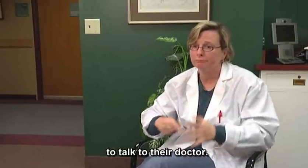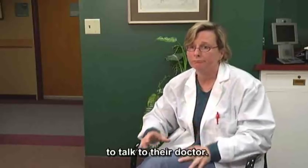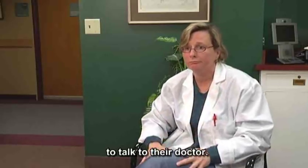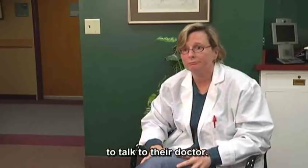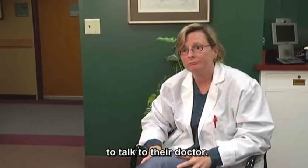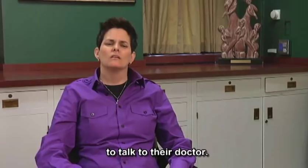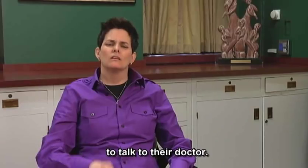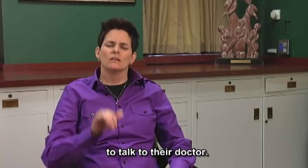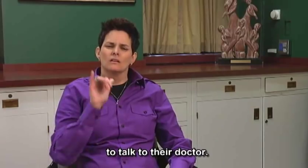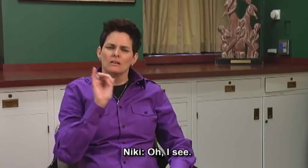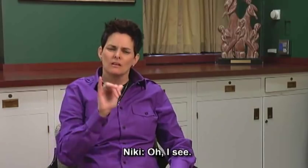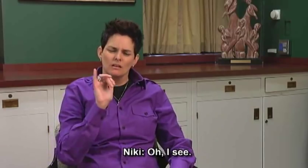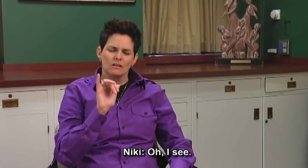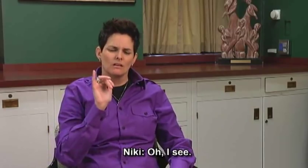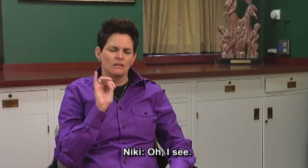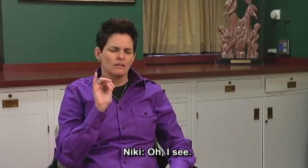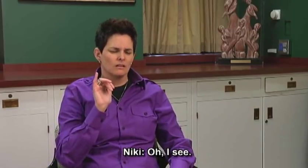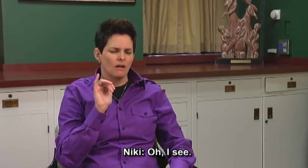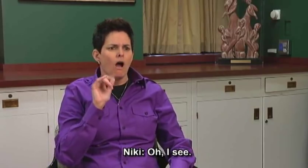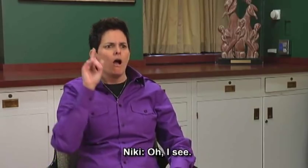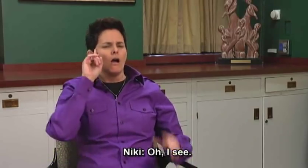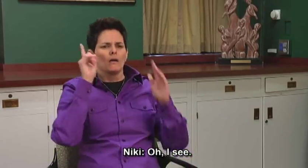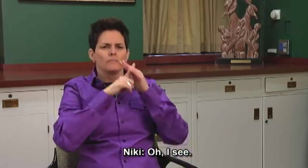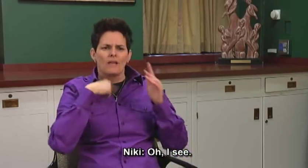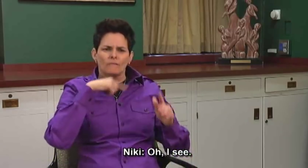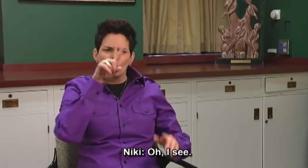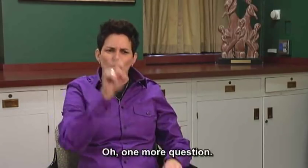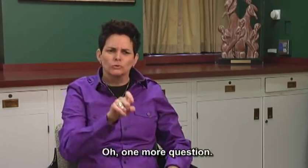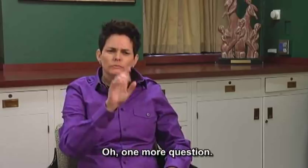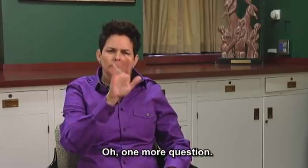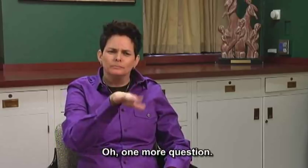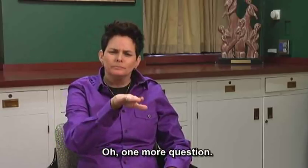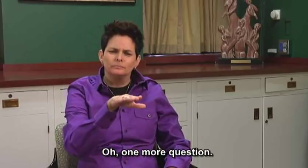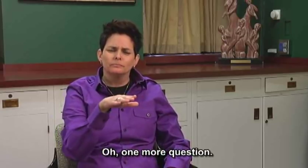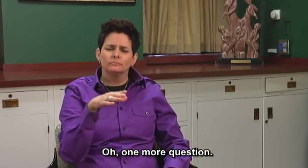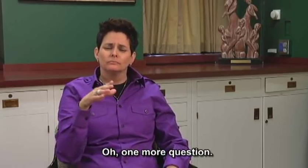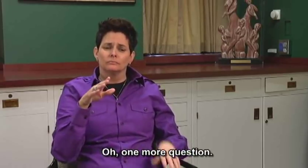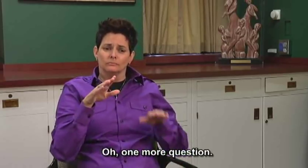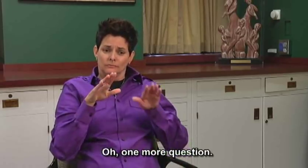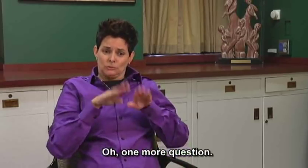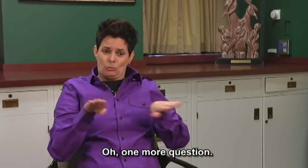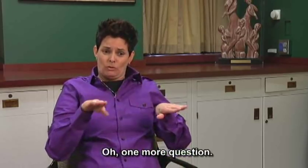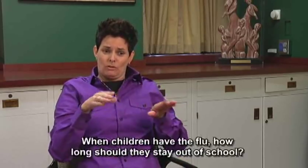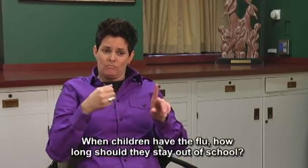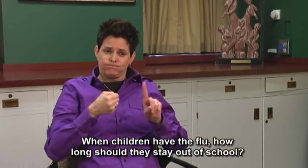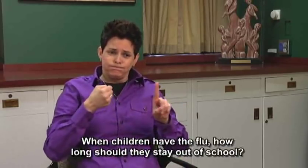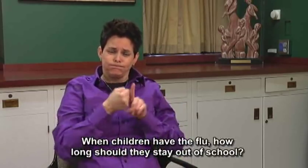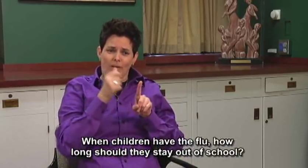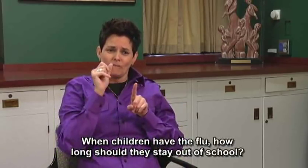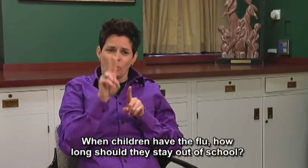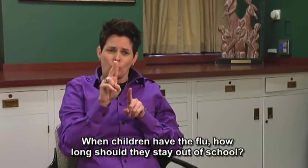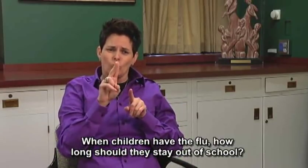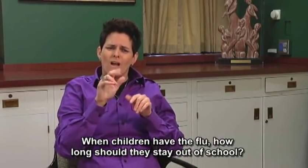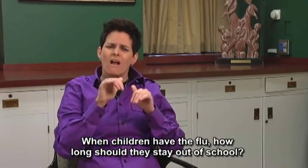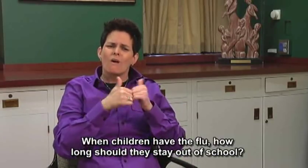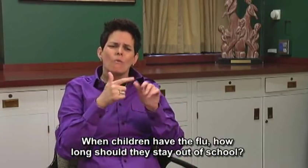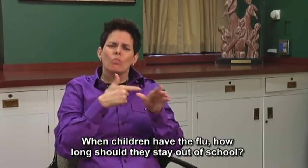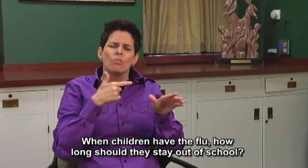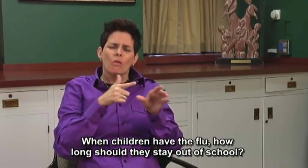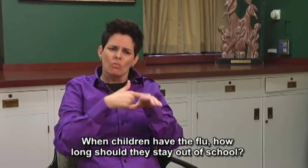oh i see oh one more question when children have the flu how long should they